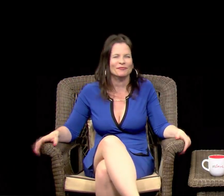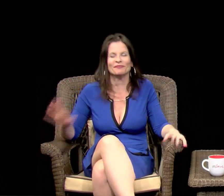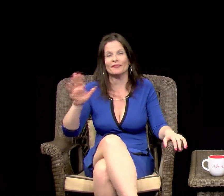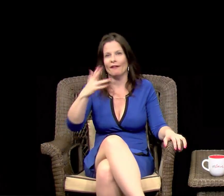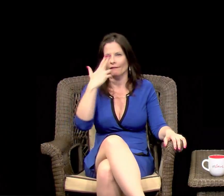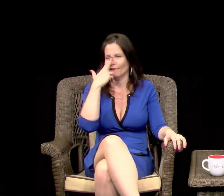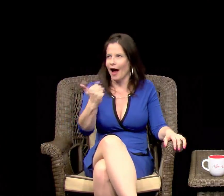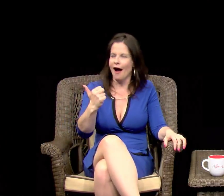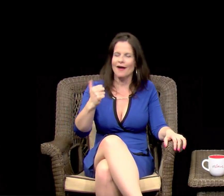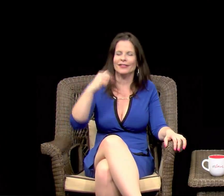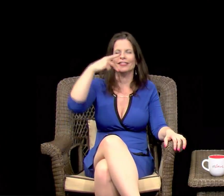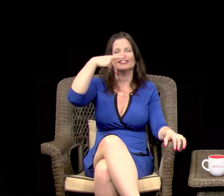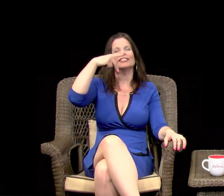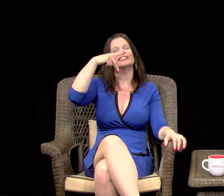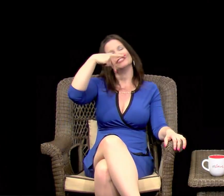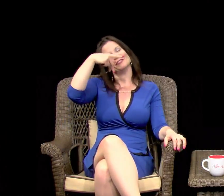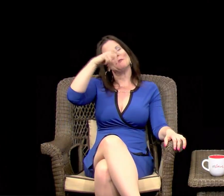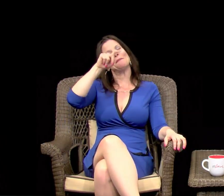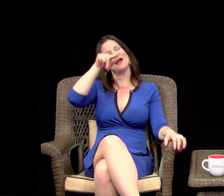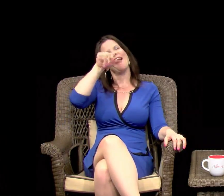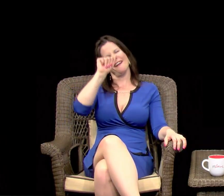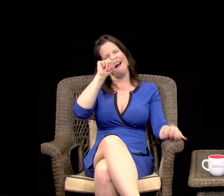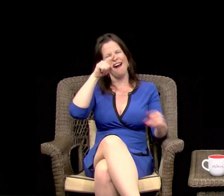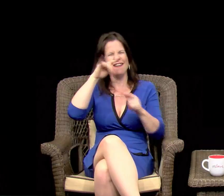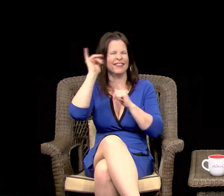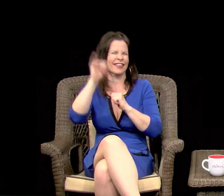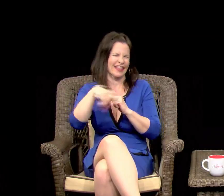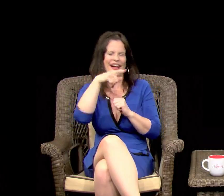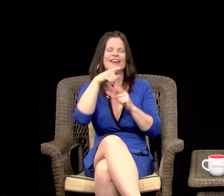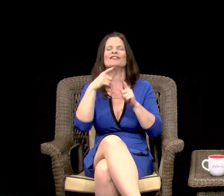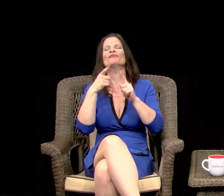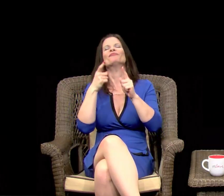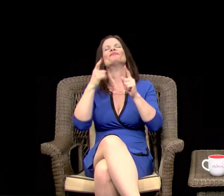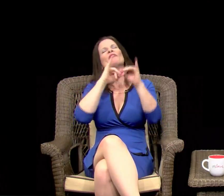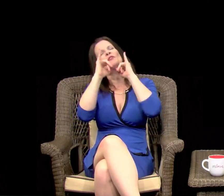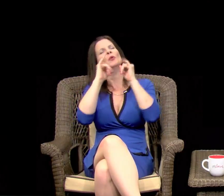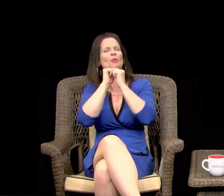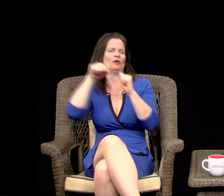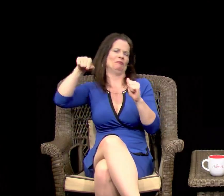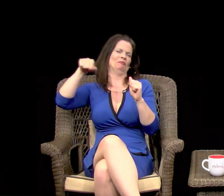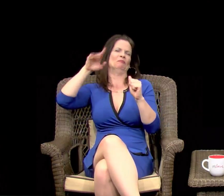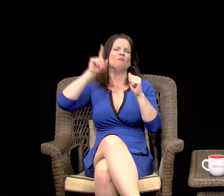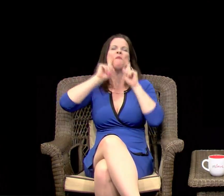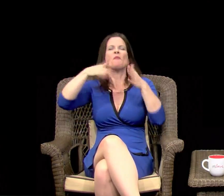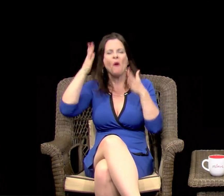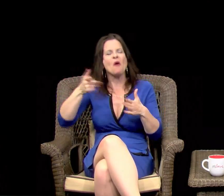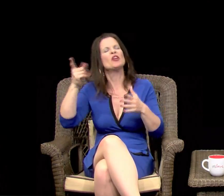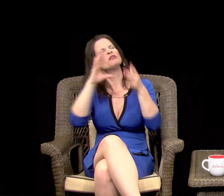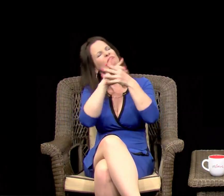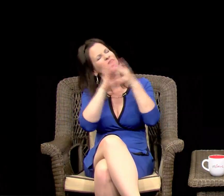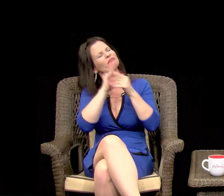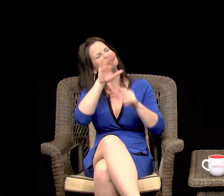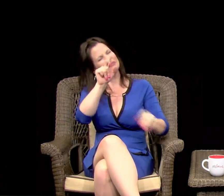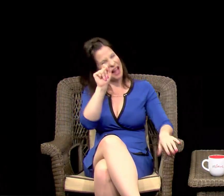world. There's a funny story. Peta had an interview, and